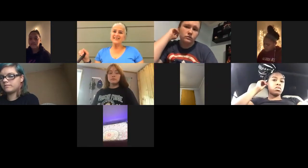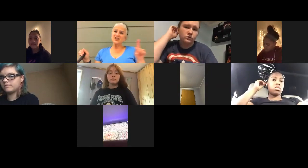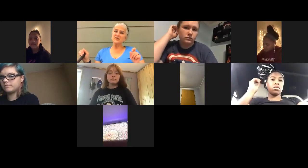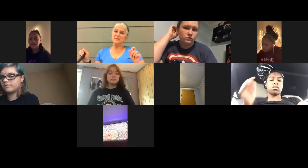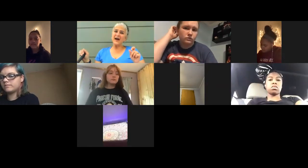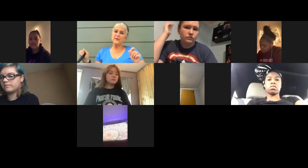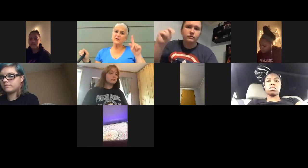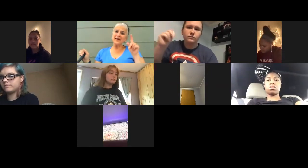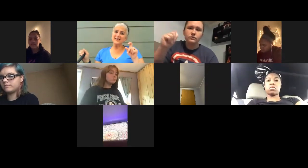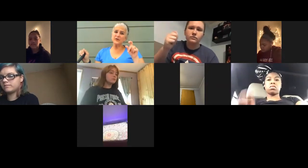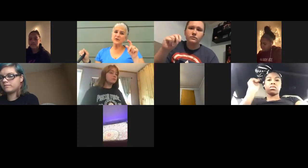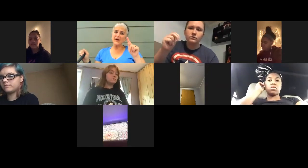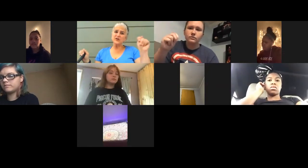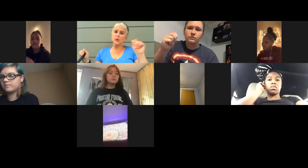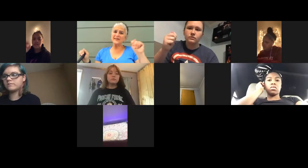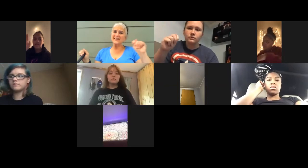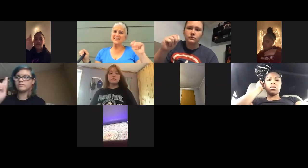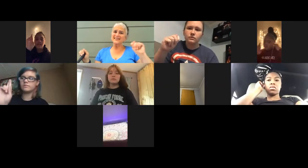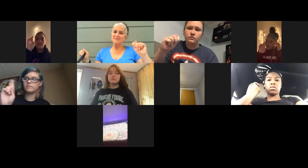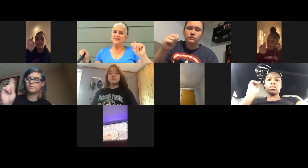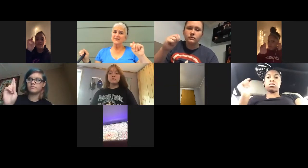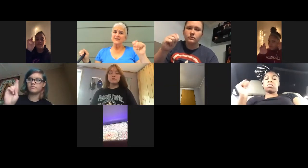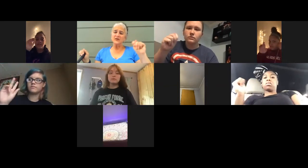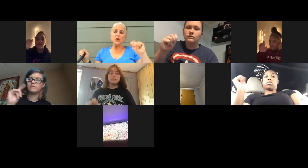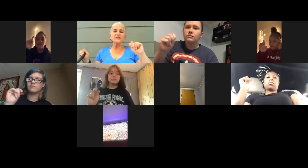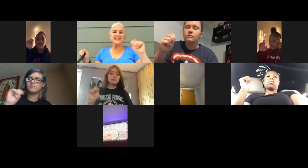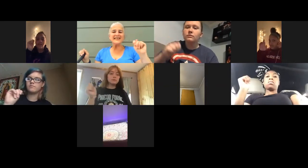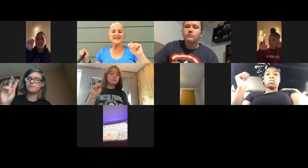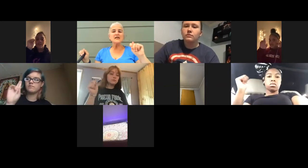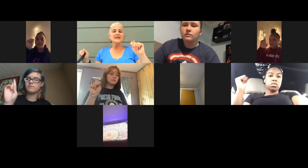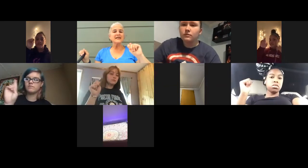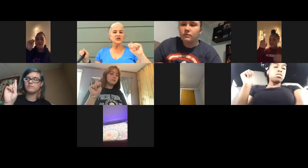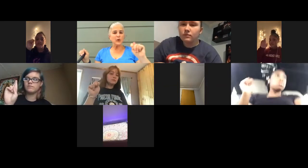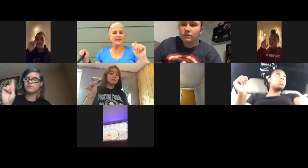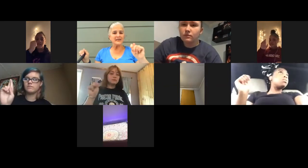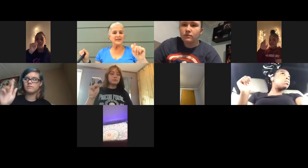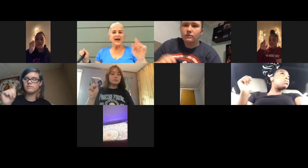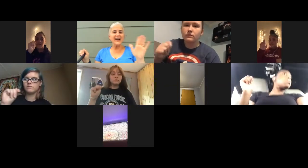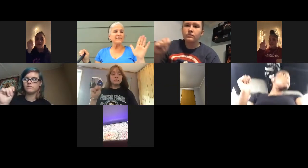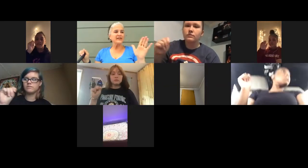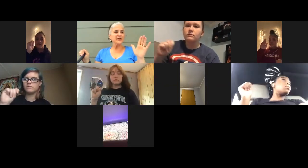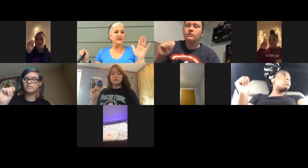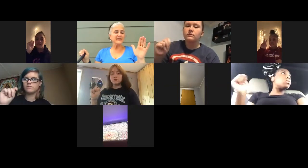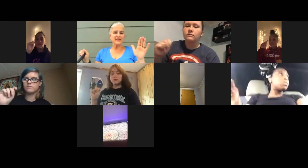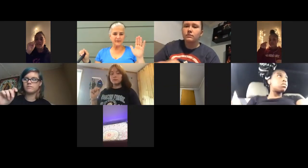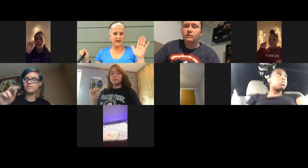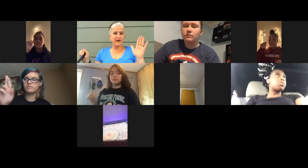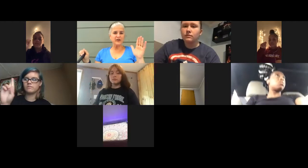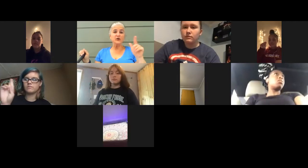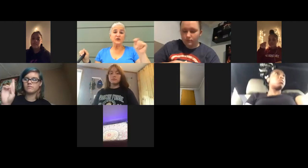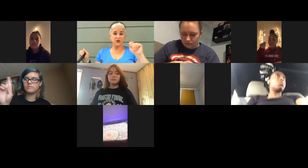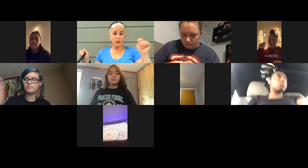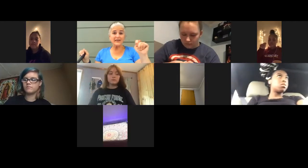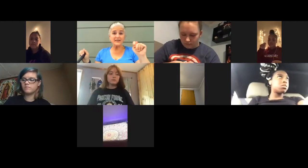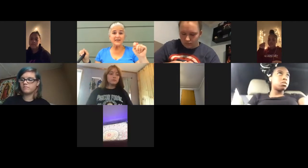Bathroom, I need to use the bathroom. I need to use the wet toilet. T is toilet. Every country except